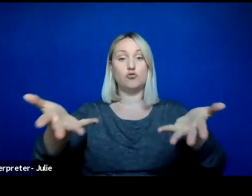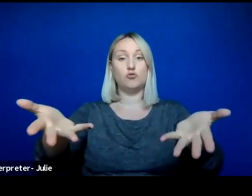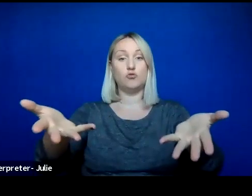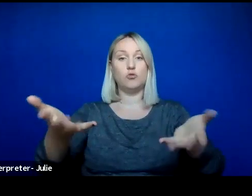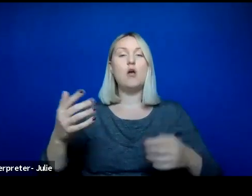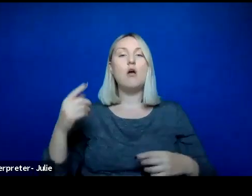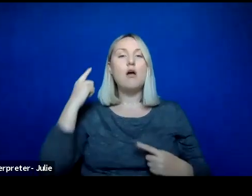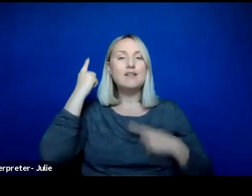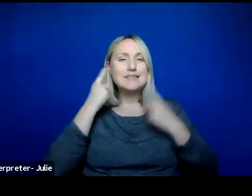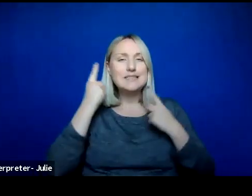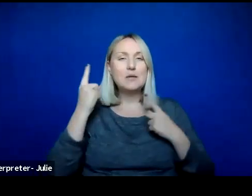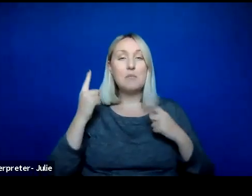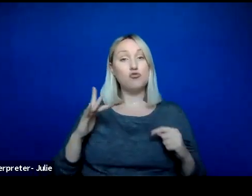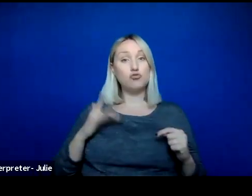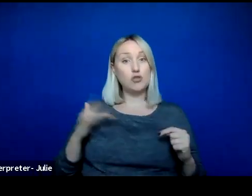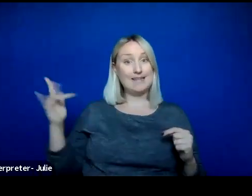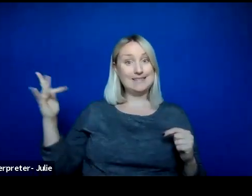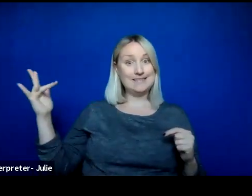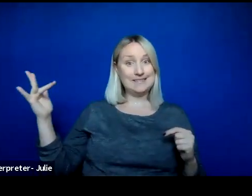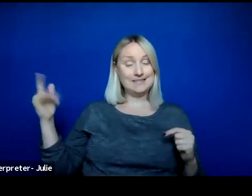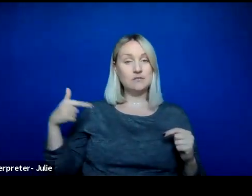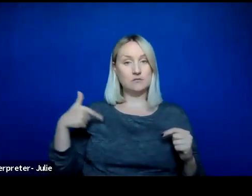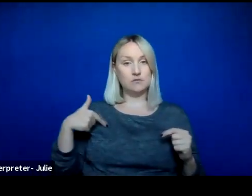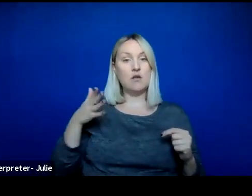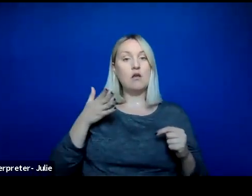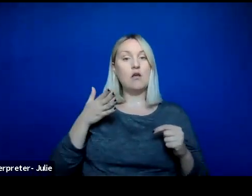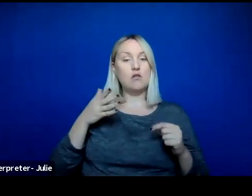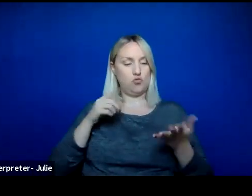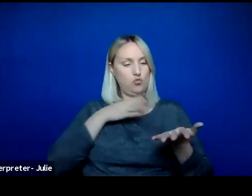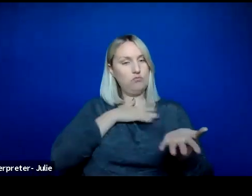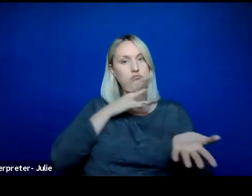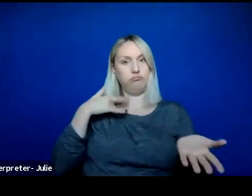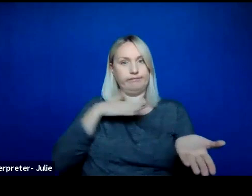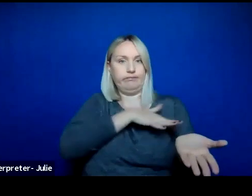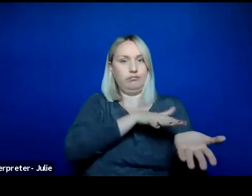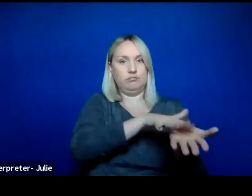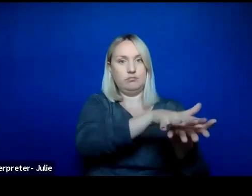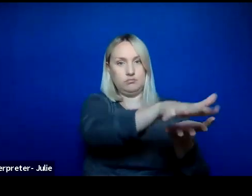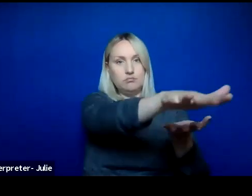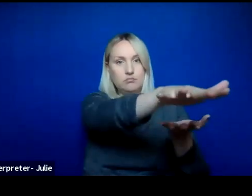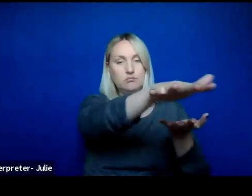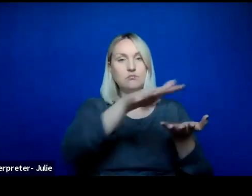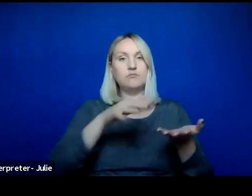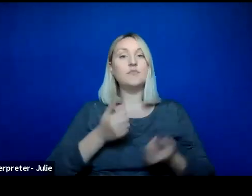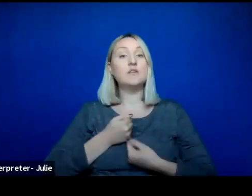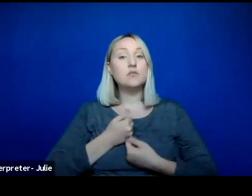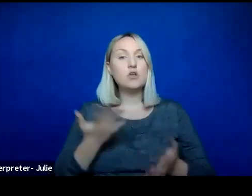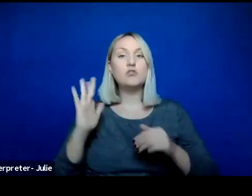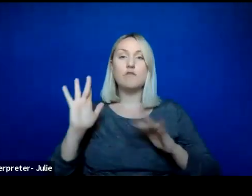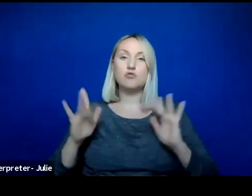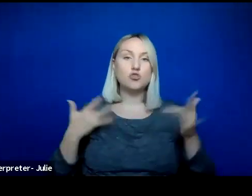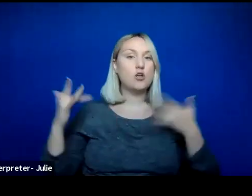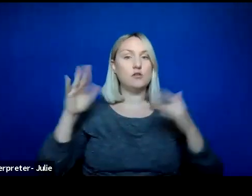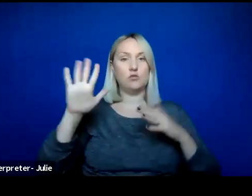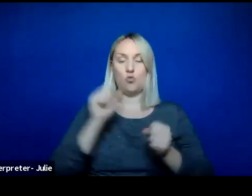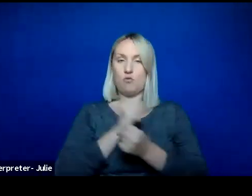could think about shining your heart out through your fingertips, an expression of shining your